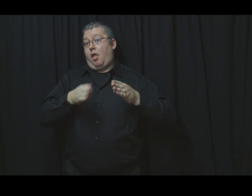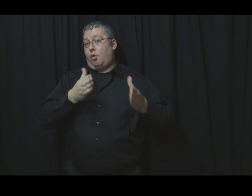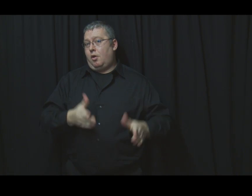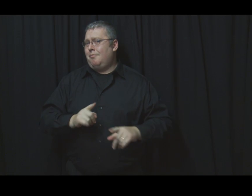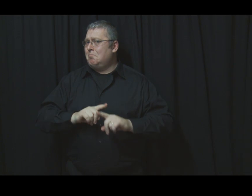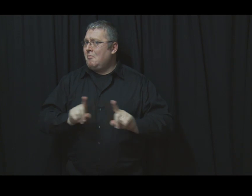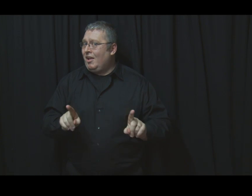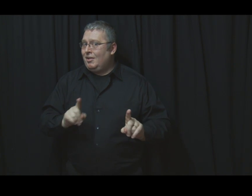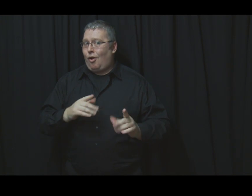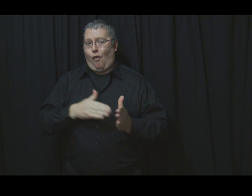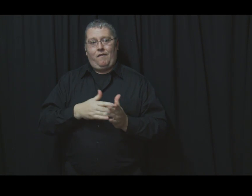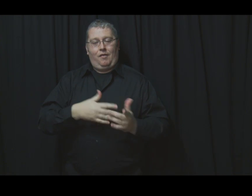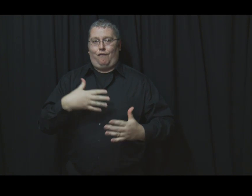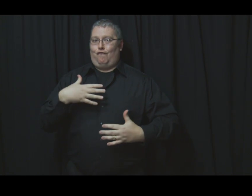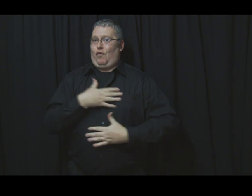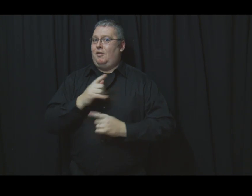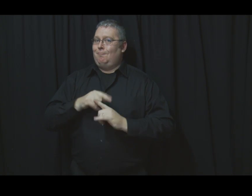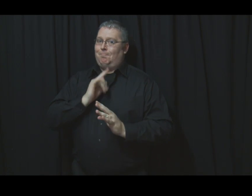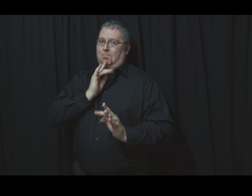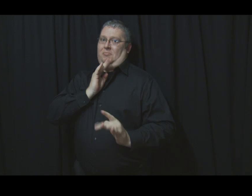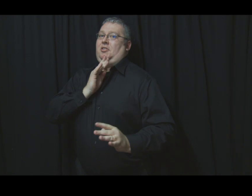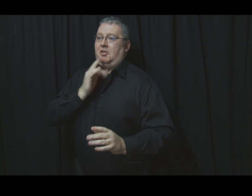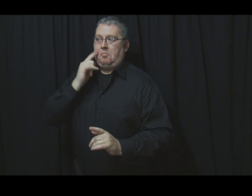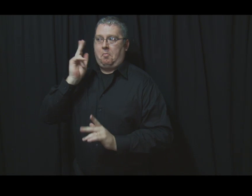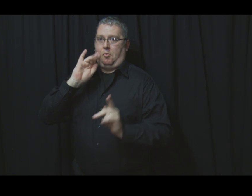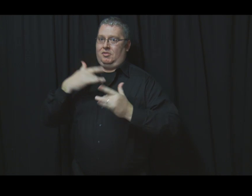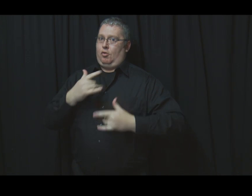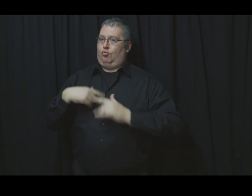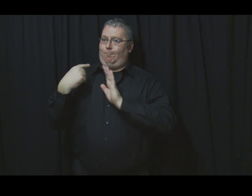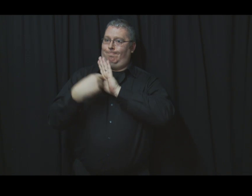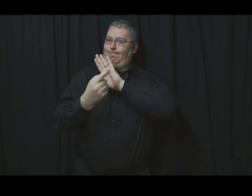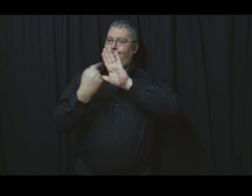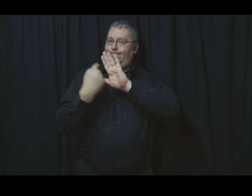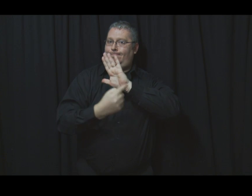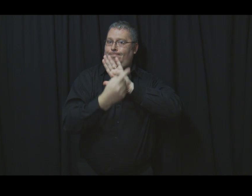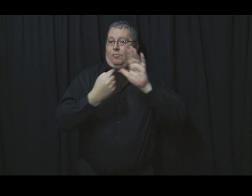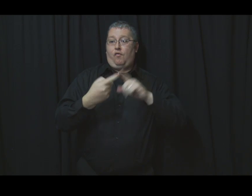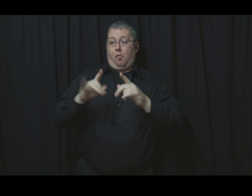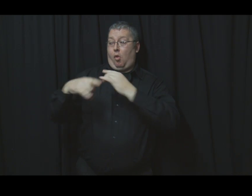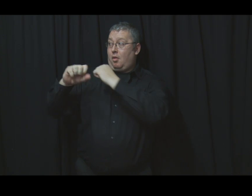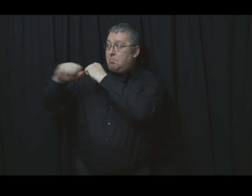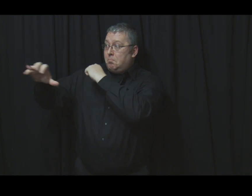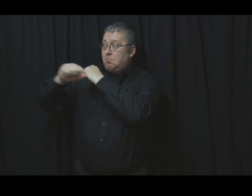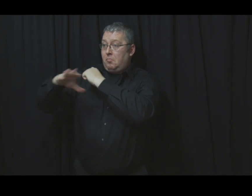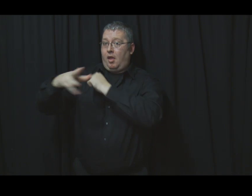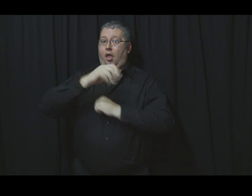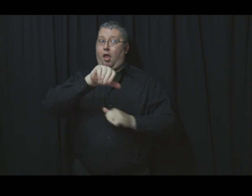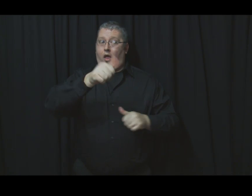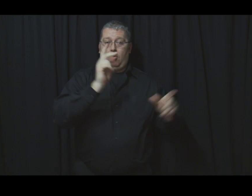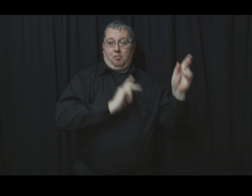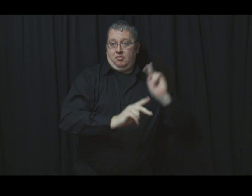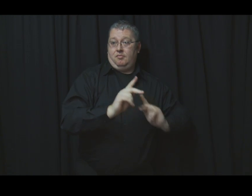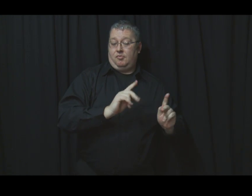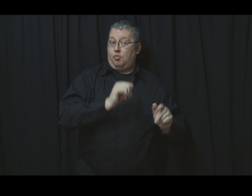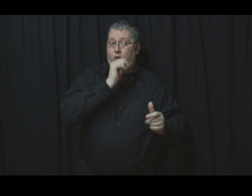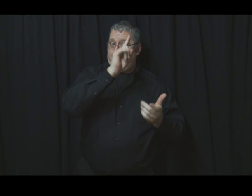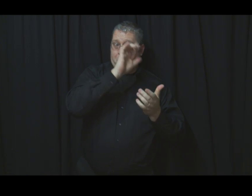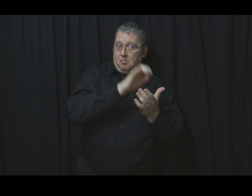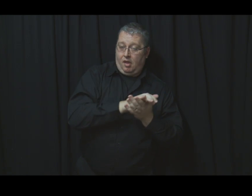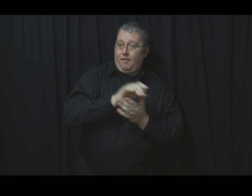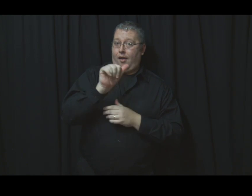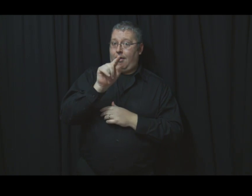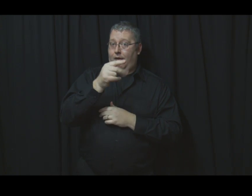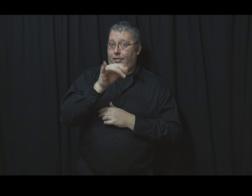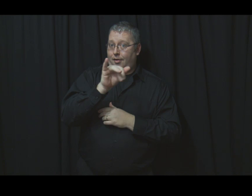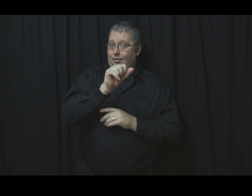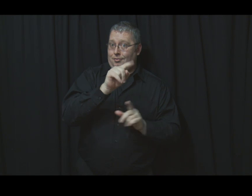often afraid to speak out because of the criticisms they would get from the media and atheist lobby. I agree, that's a real problem today. We need